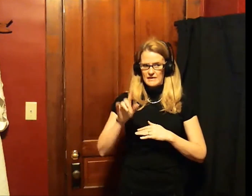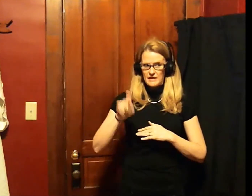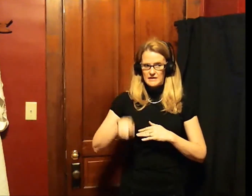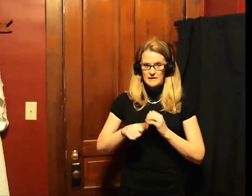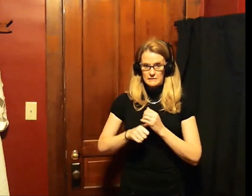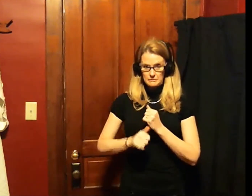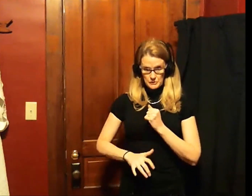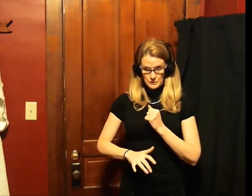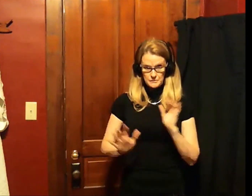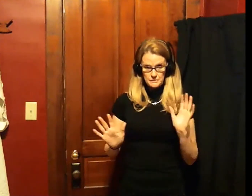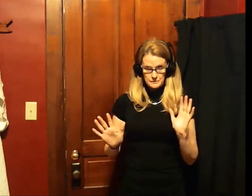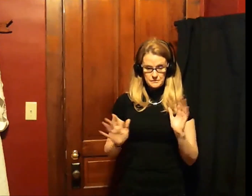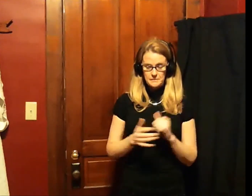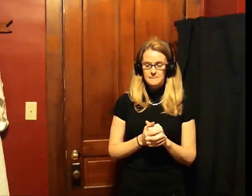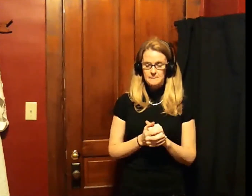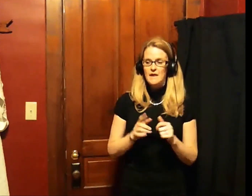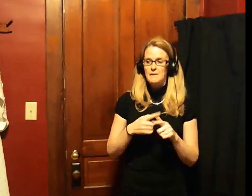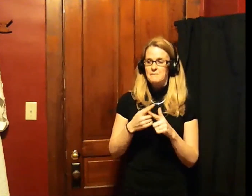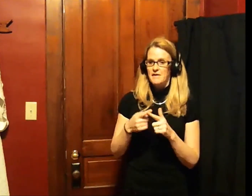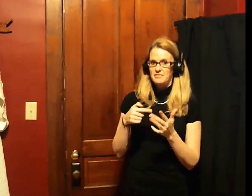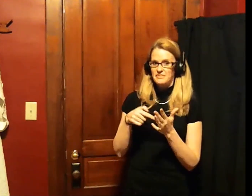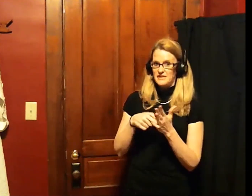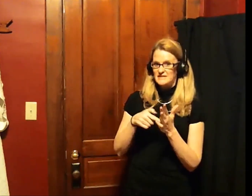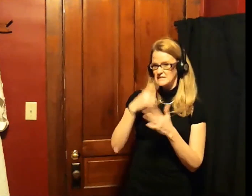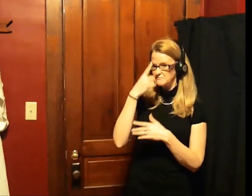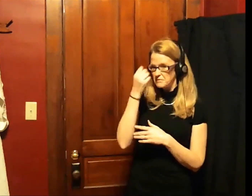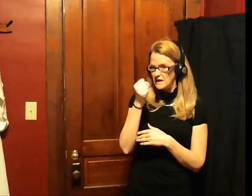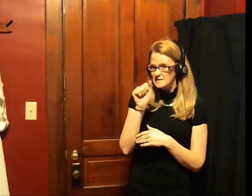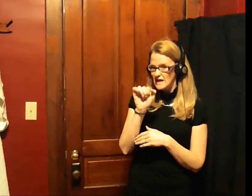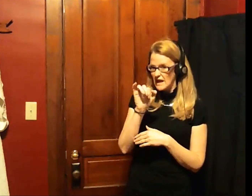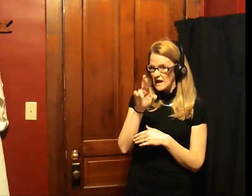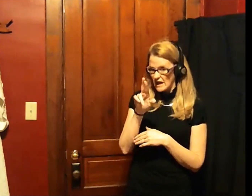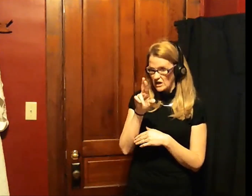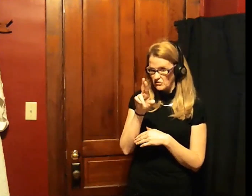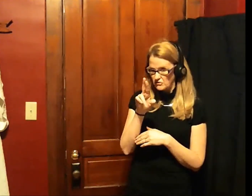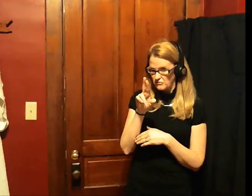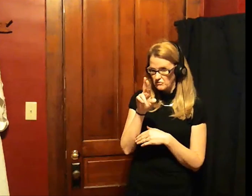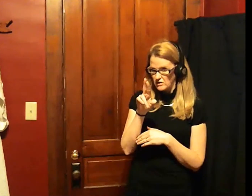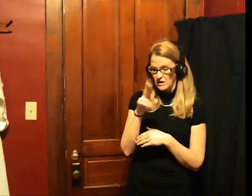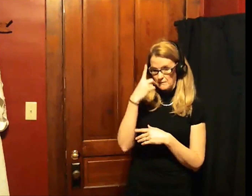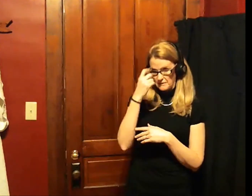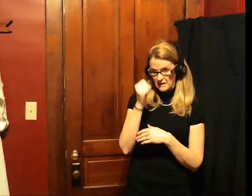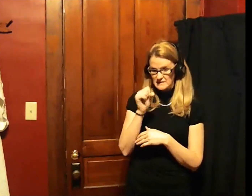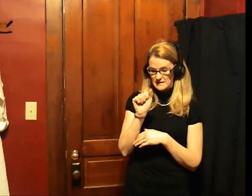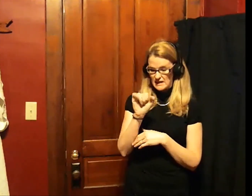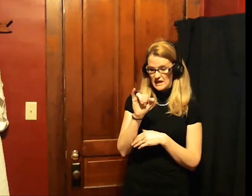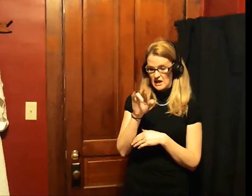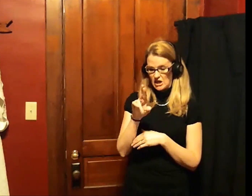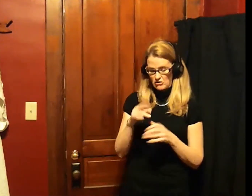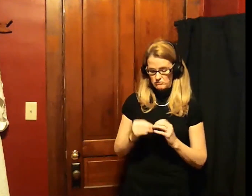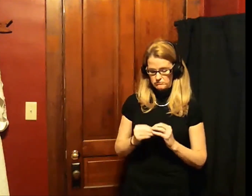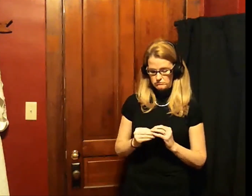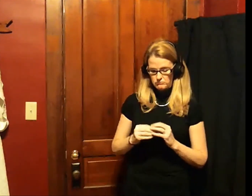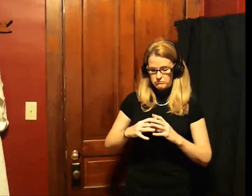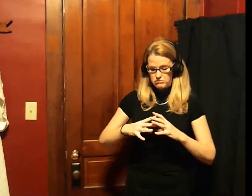fullness as if they're going to have a bowel movement. This is from the air that the doctor is putting in. He needs air